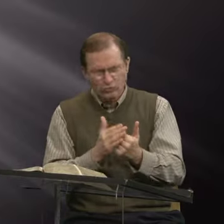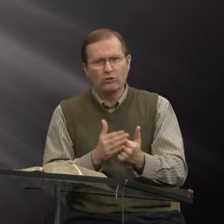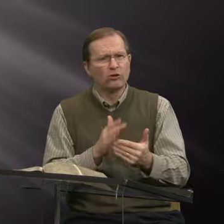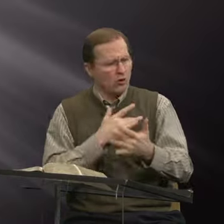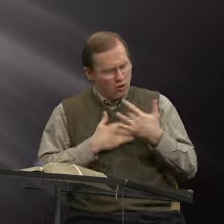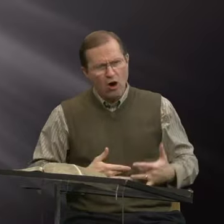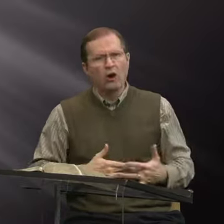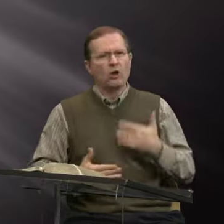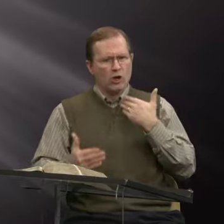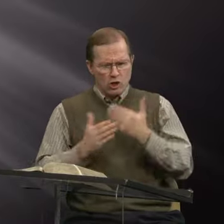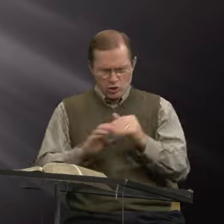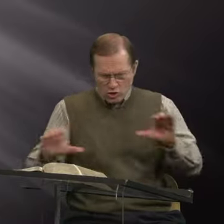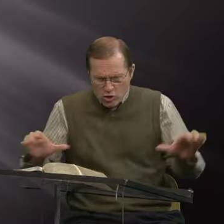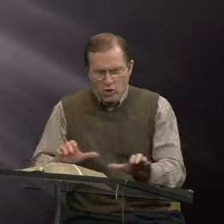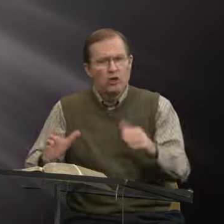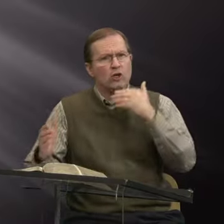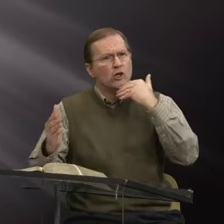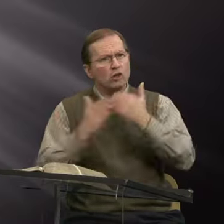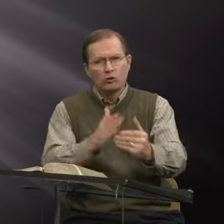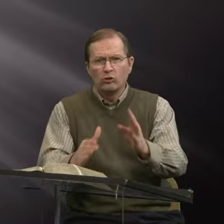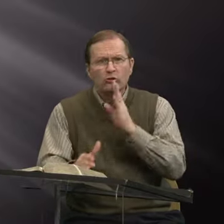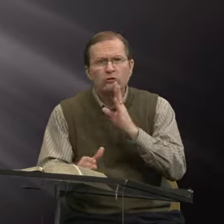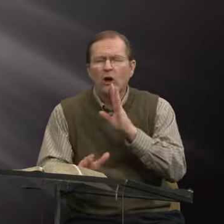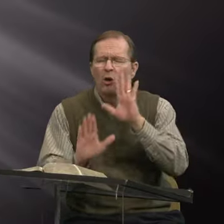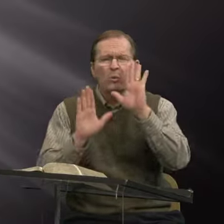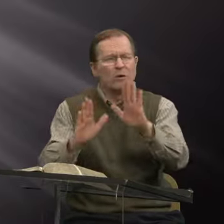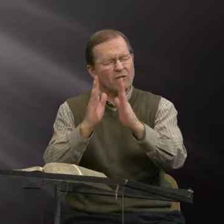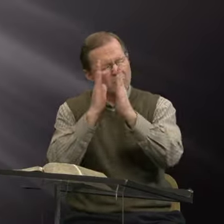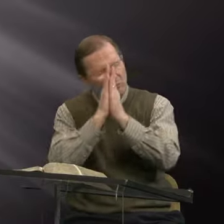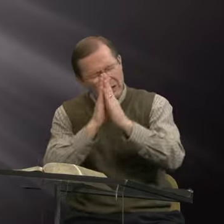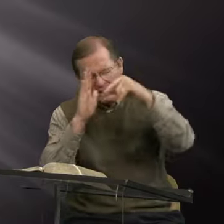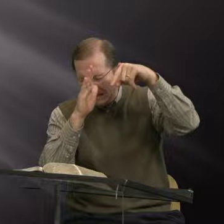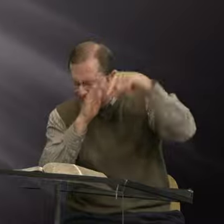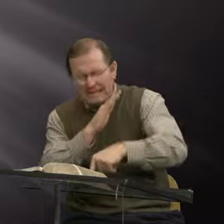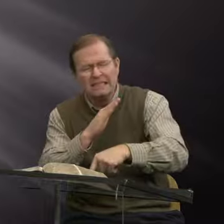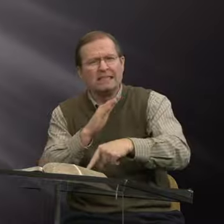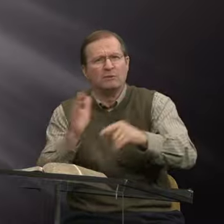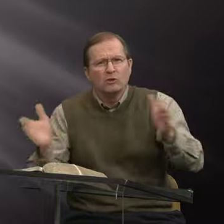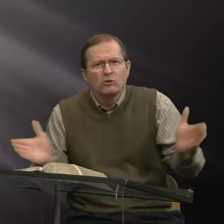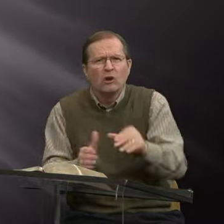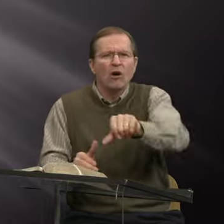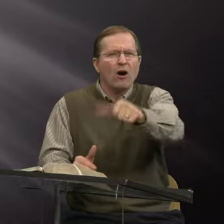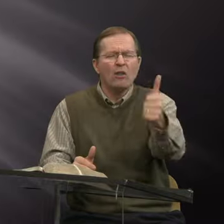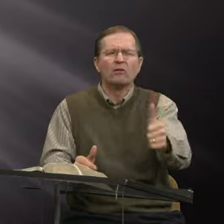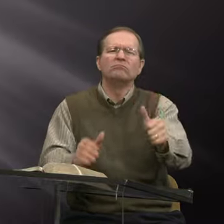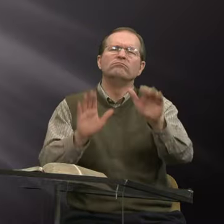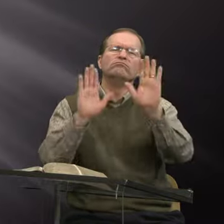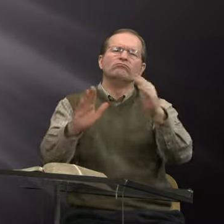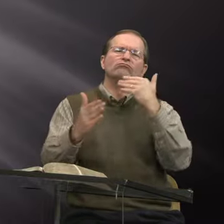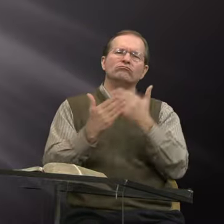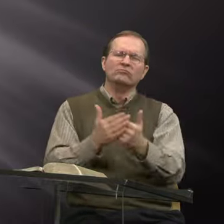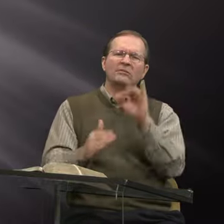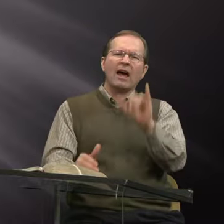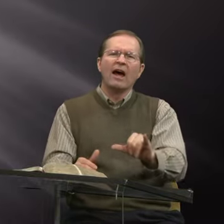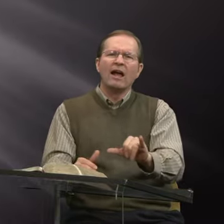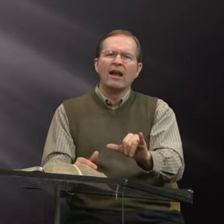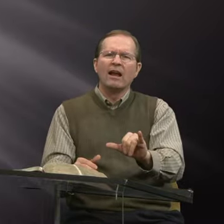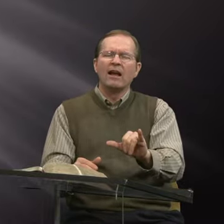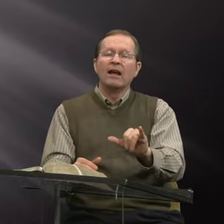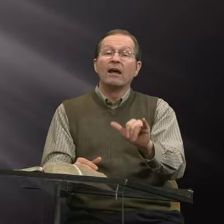people have great examples. They have a heart that is just overflowing, and they love God so much it flows